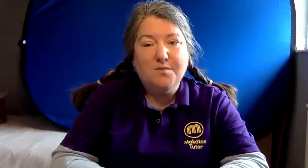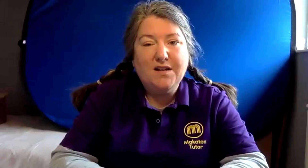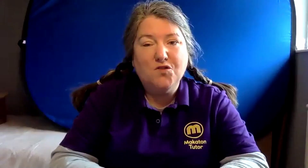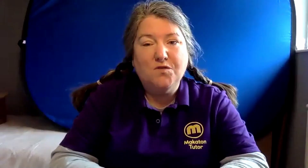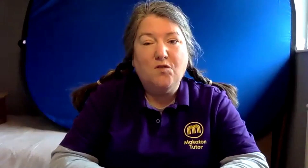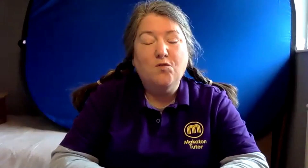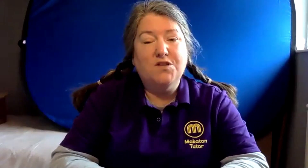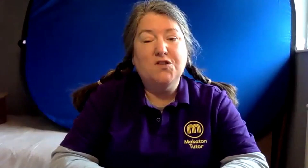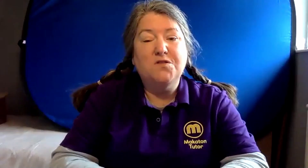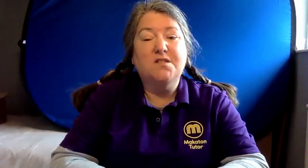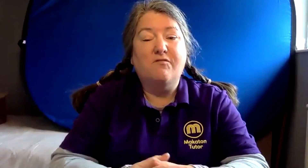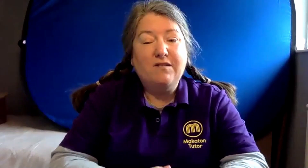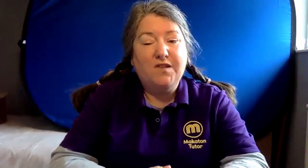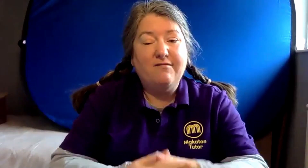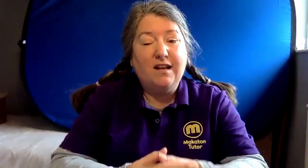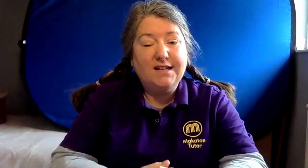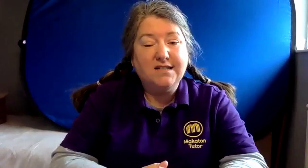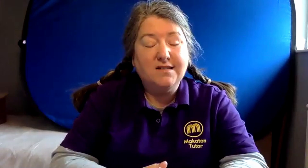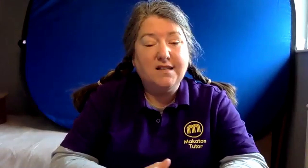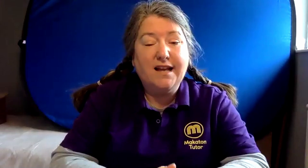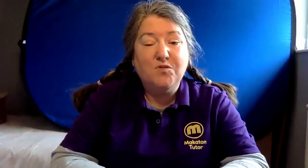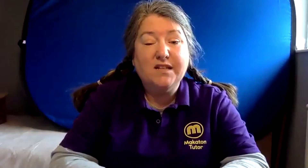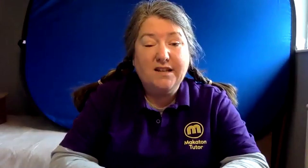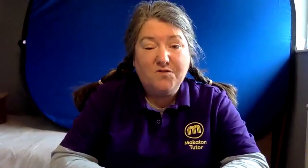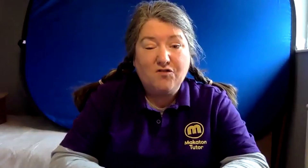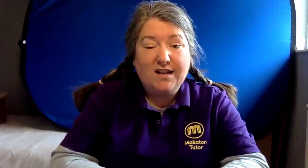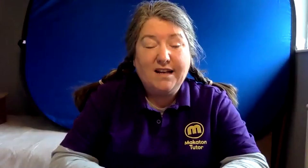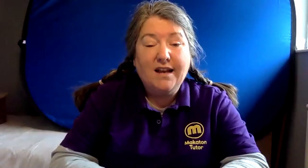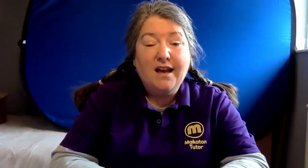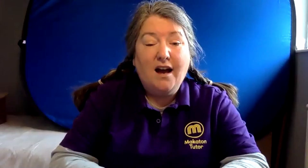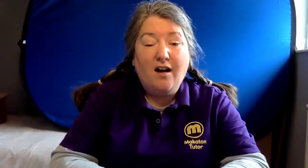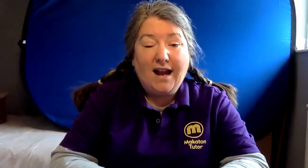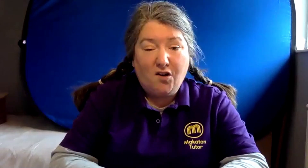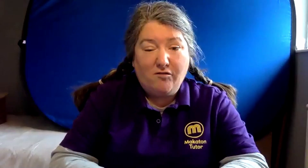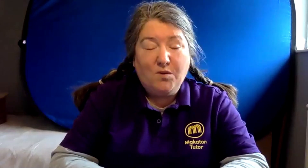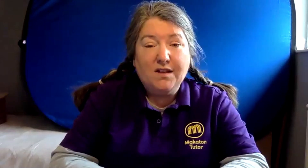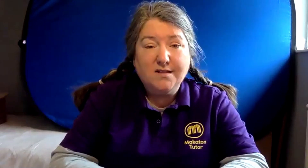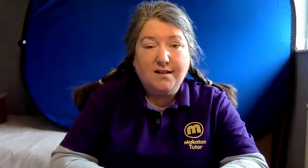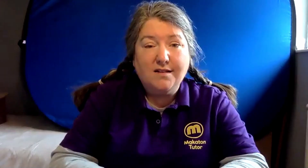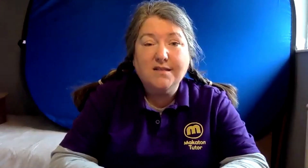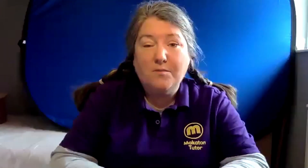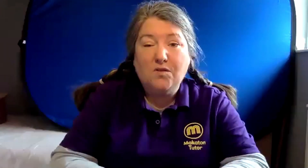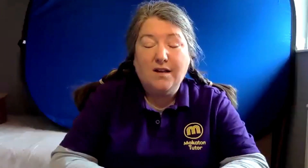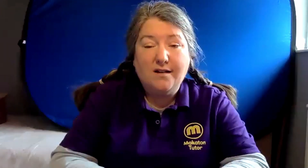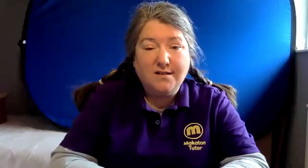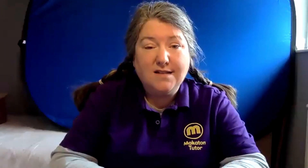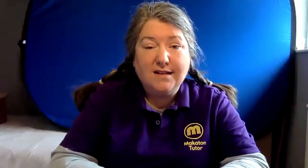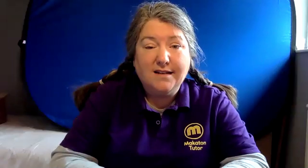make sure that all the tutors that are out there and licensed and able to give training are accurate with their signs, symbol and understanding